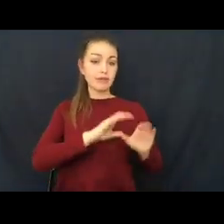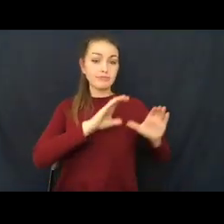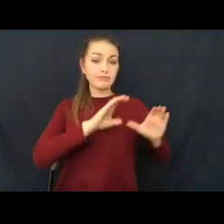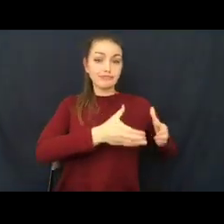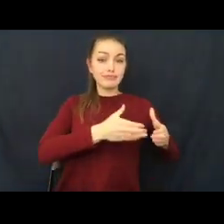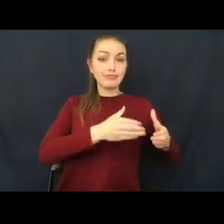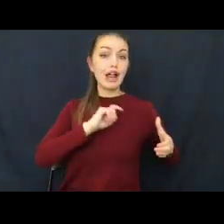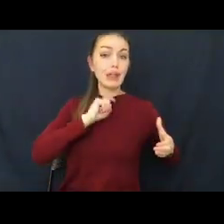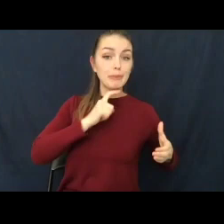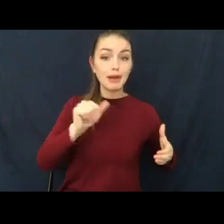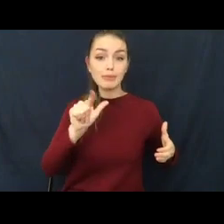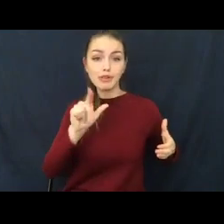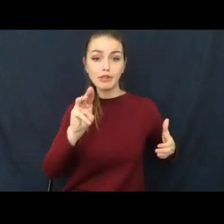here,